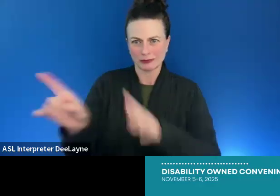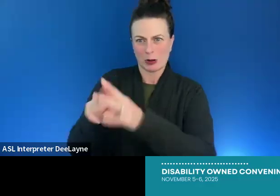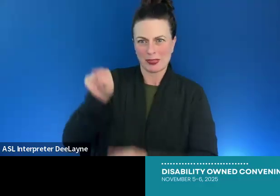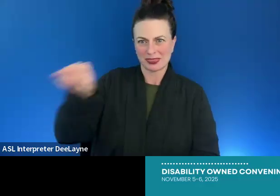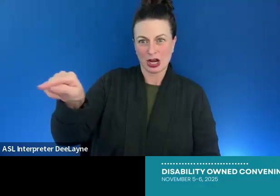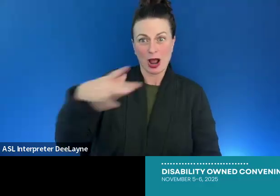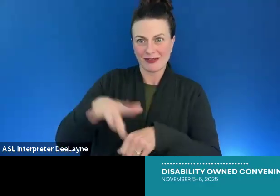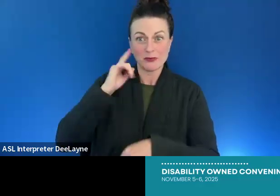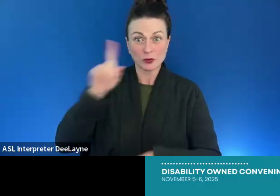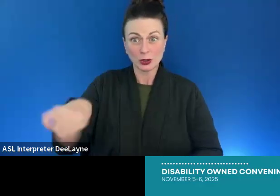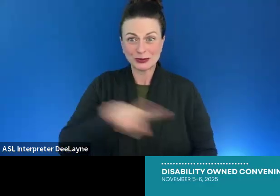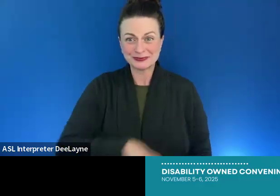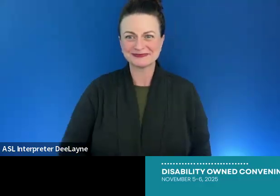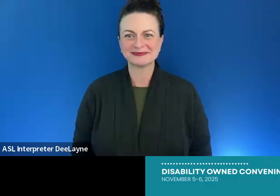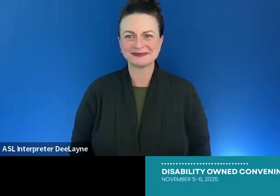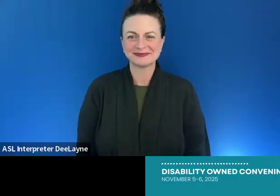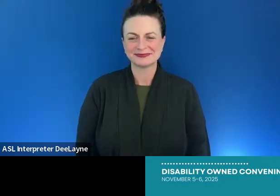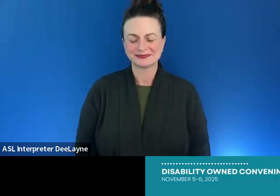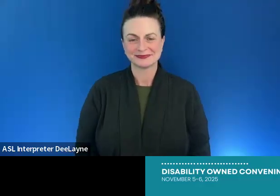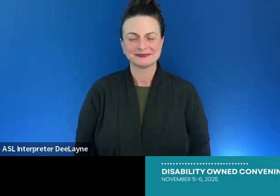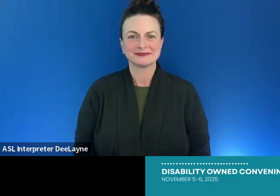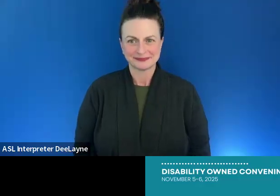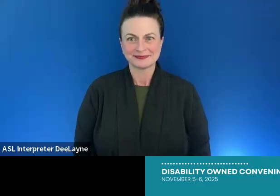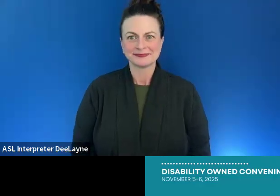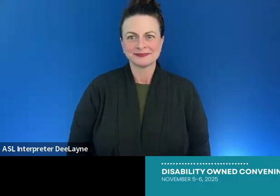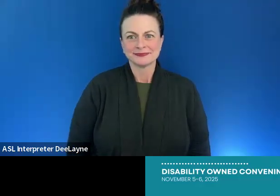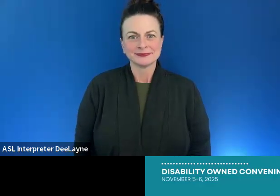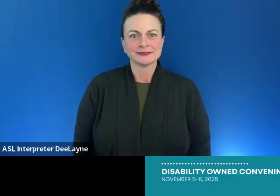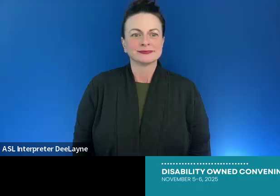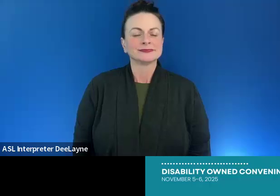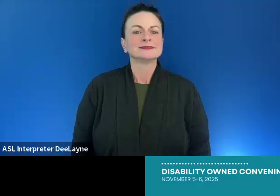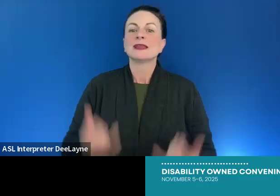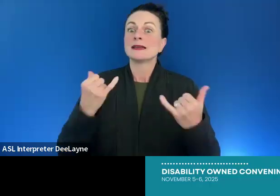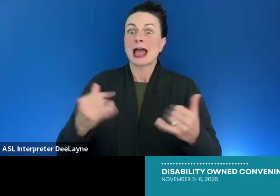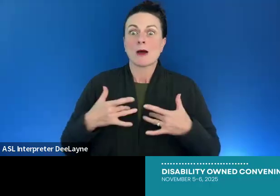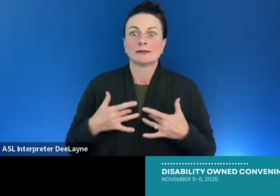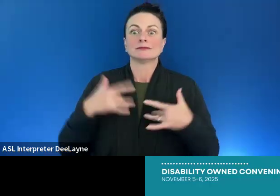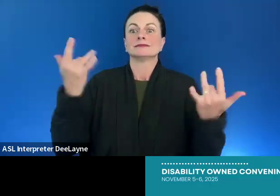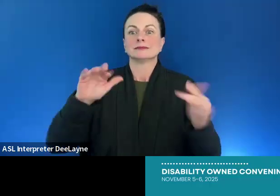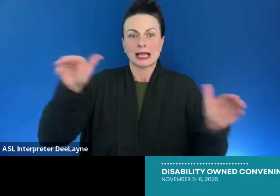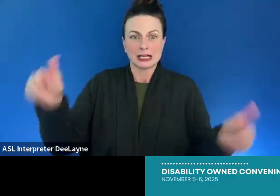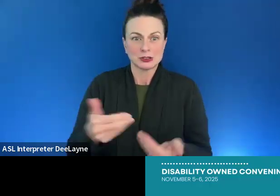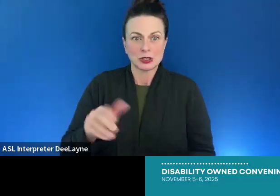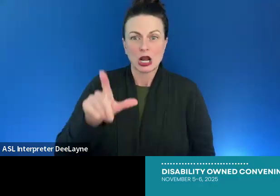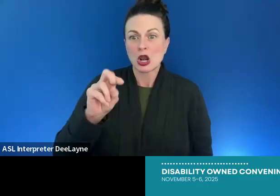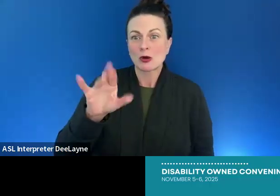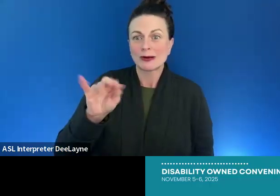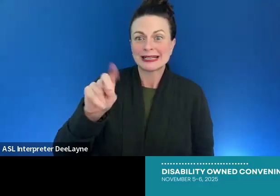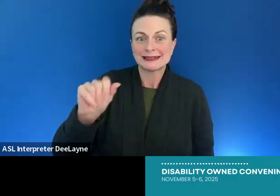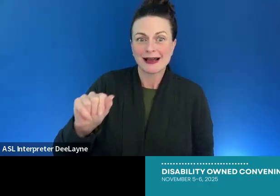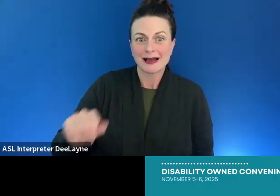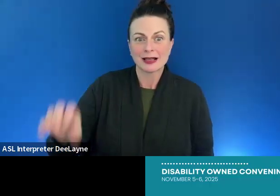there and available for you. All right, so now I am delighted to introduce